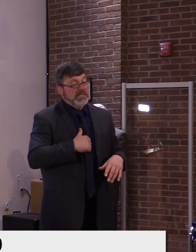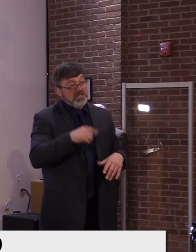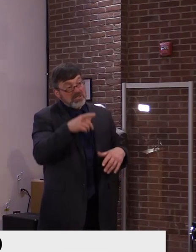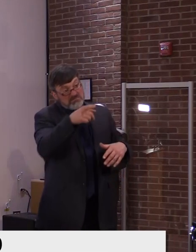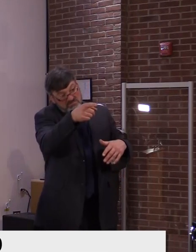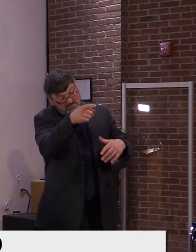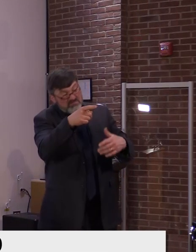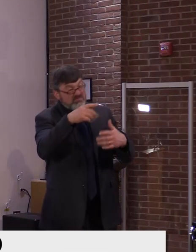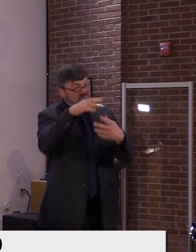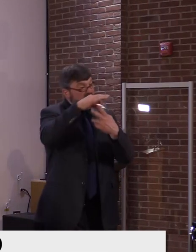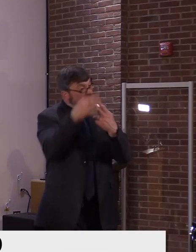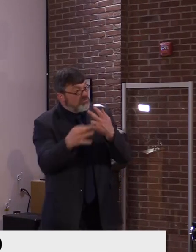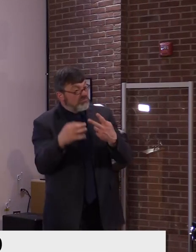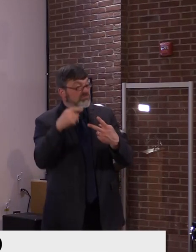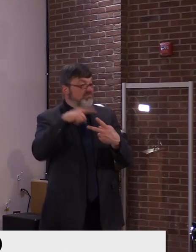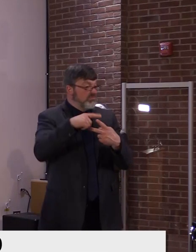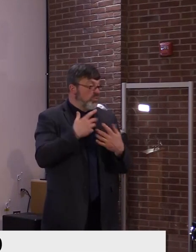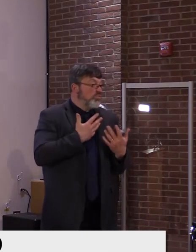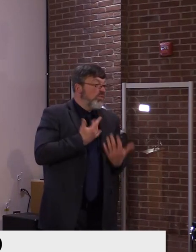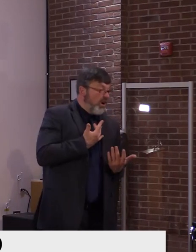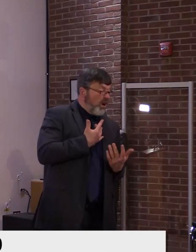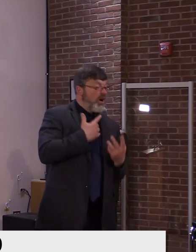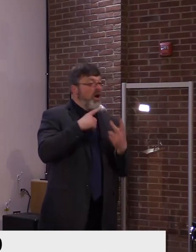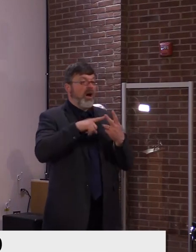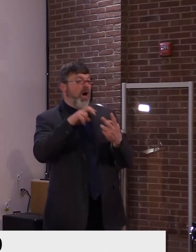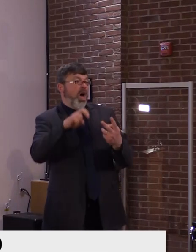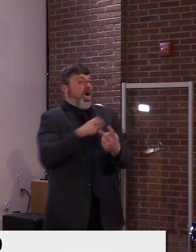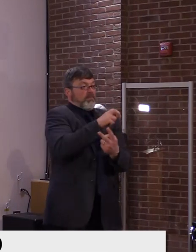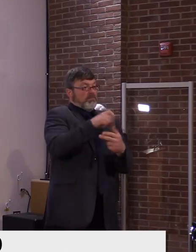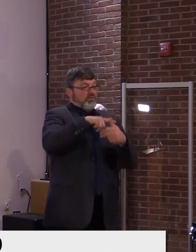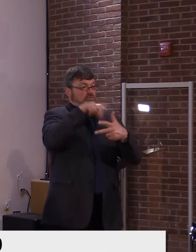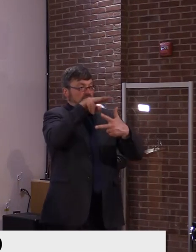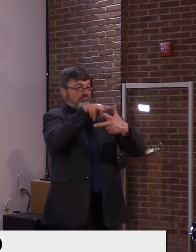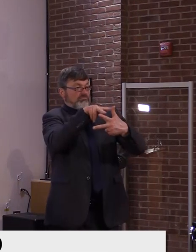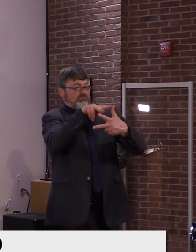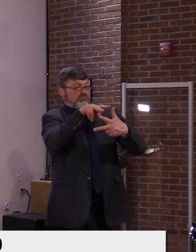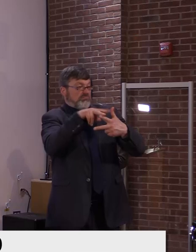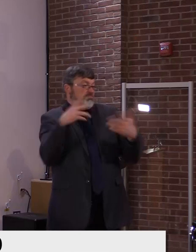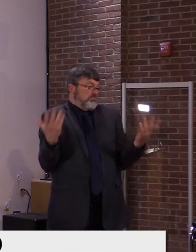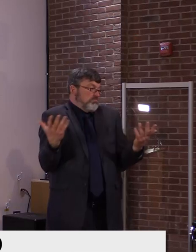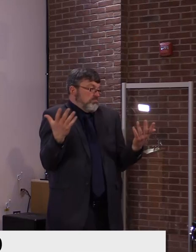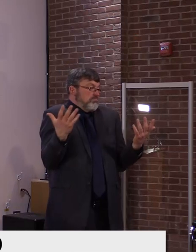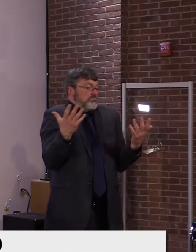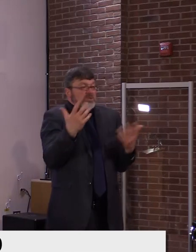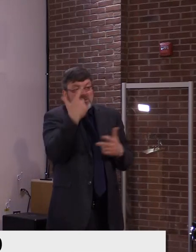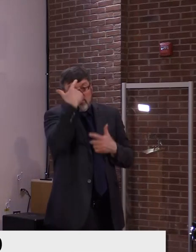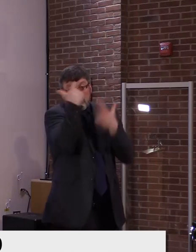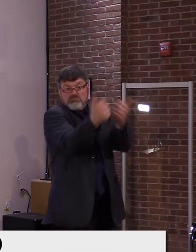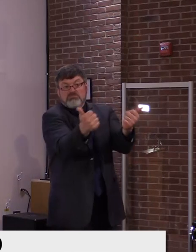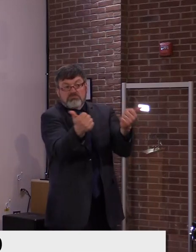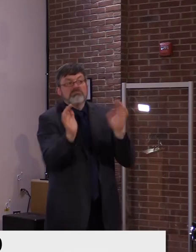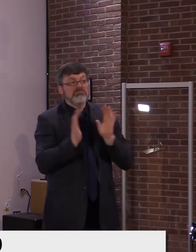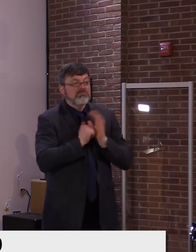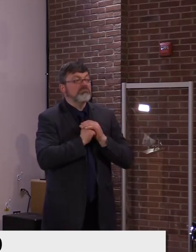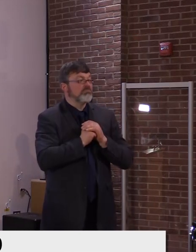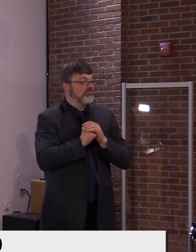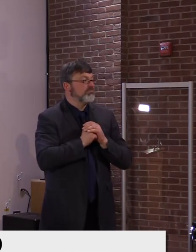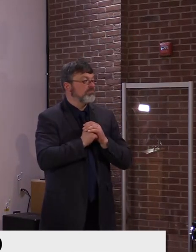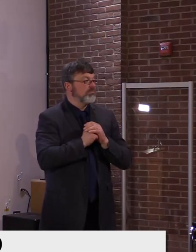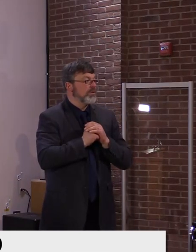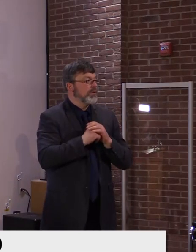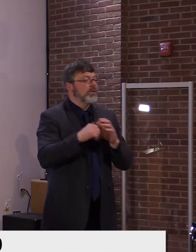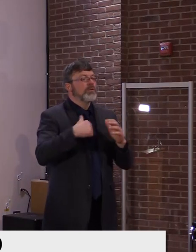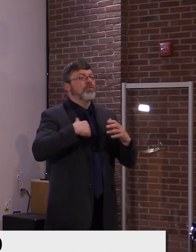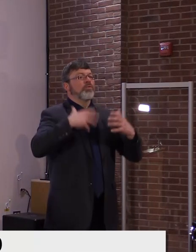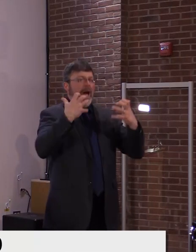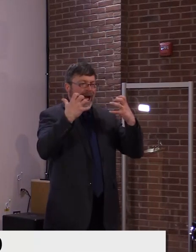I'd rather be cautionary up front and not have to be a critic later on saying, well, why didn't you